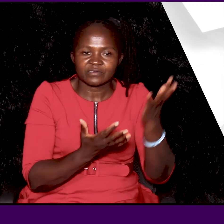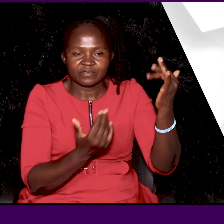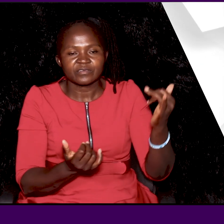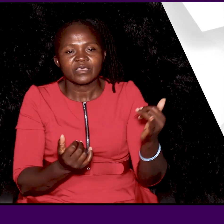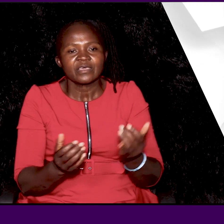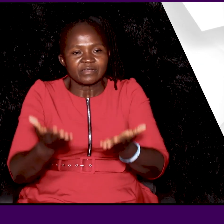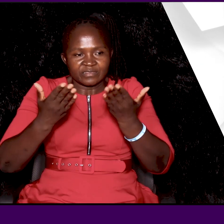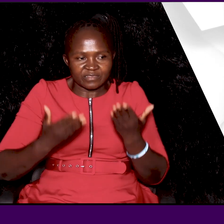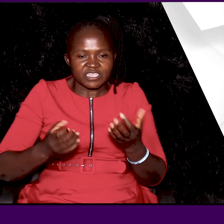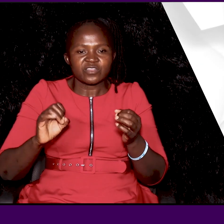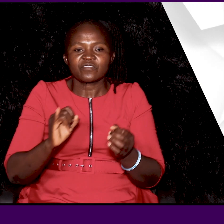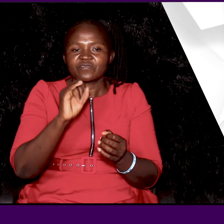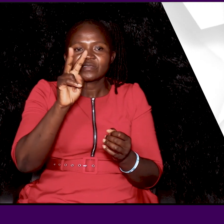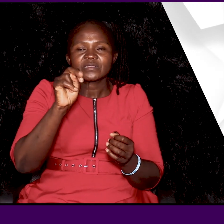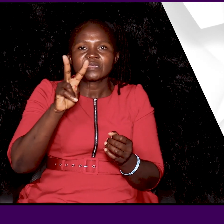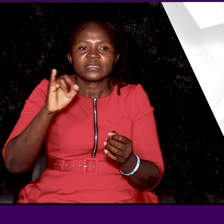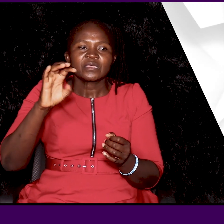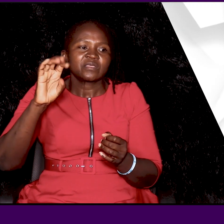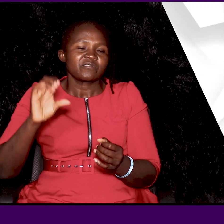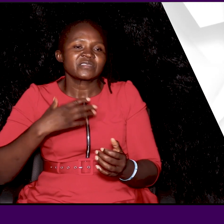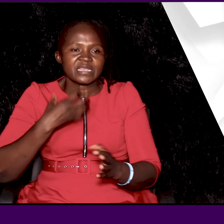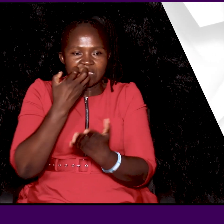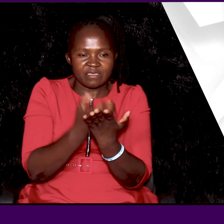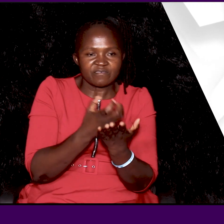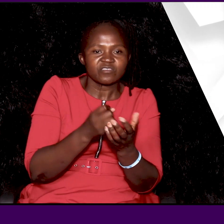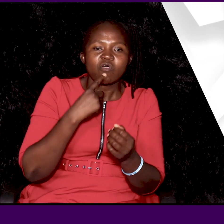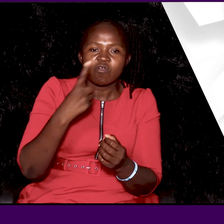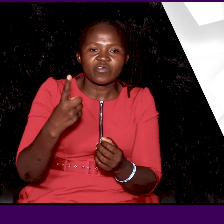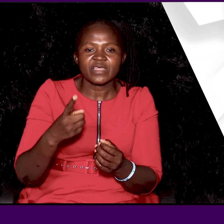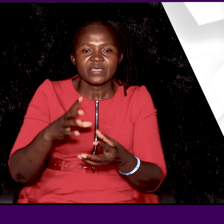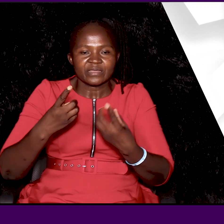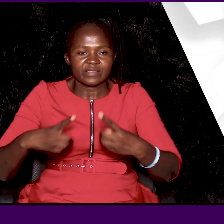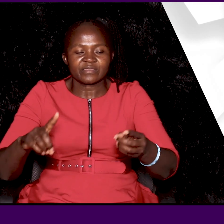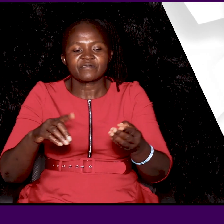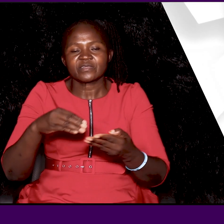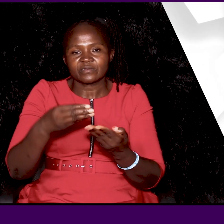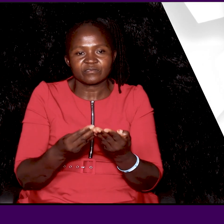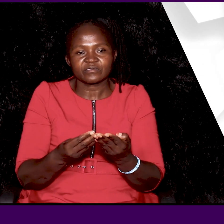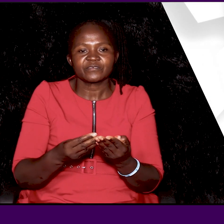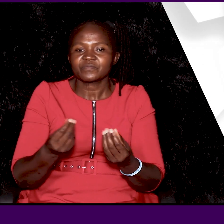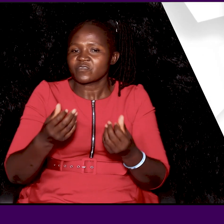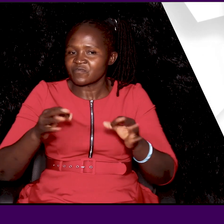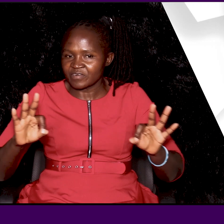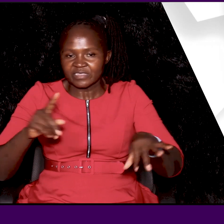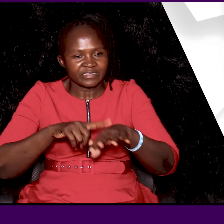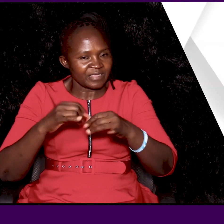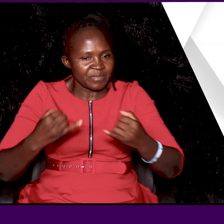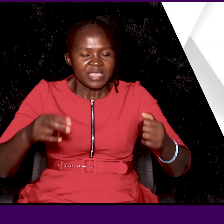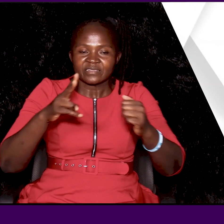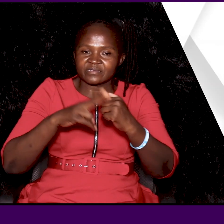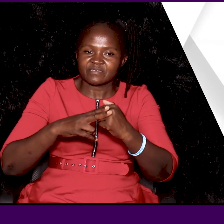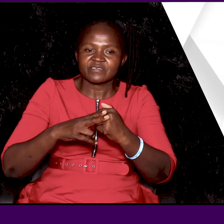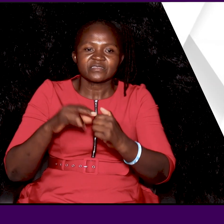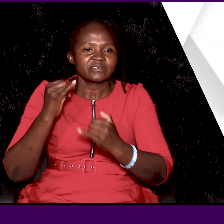the requirement is receipt of invoice and evidence of order delivery note. The cost is free and the timeline is 7 to